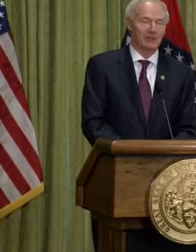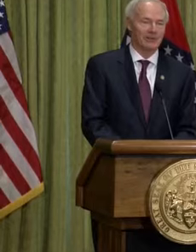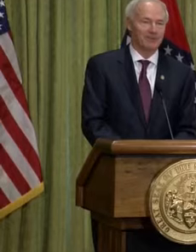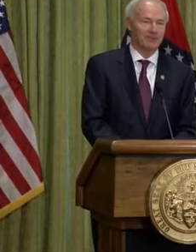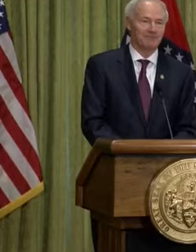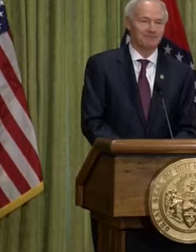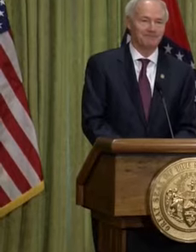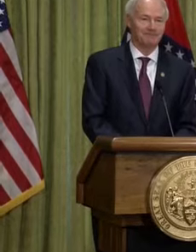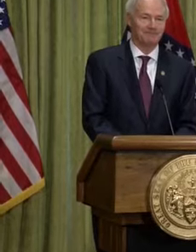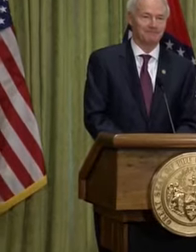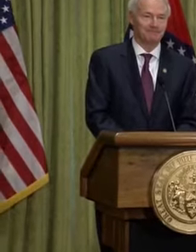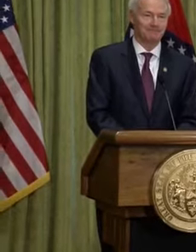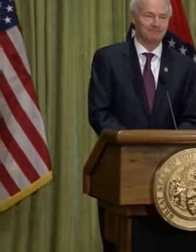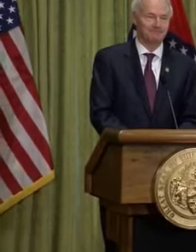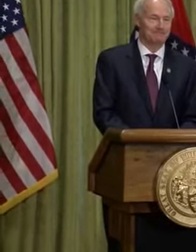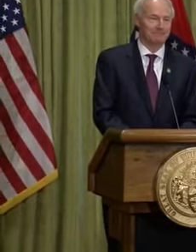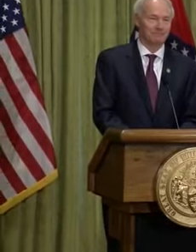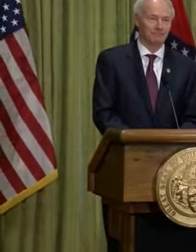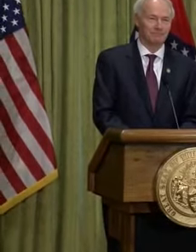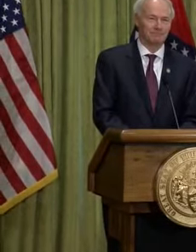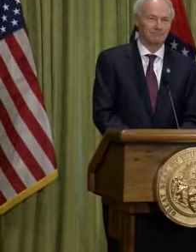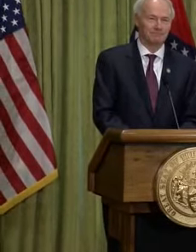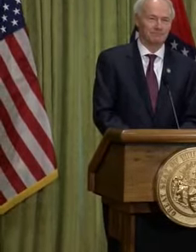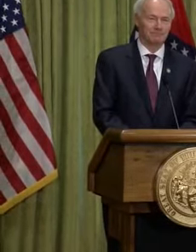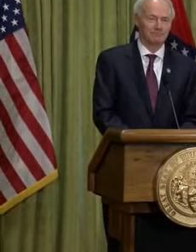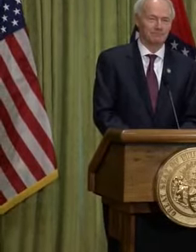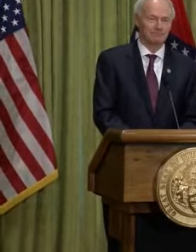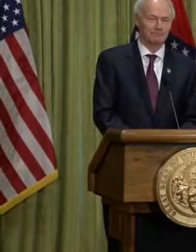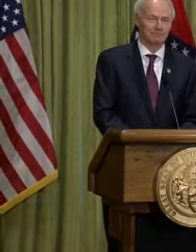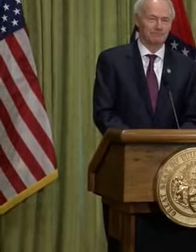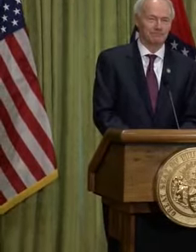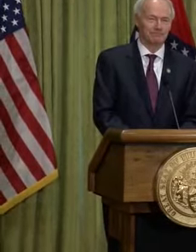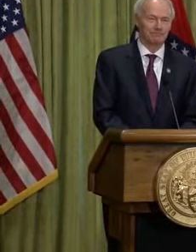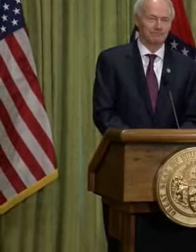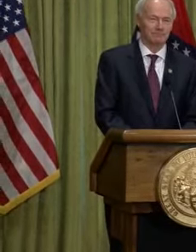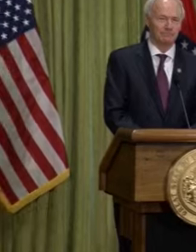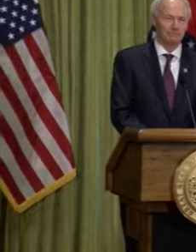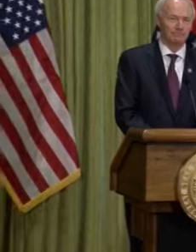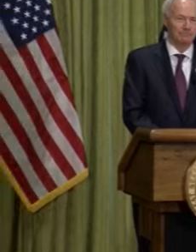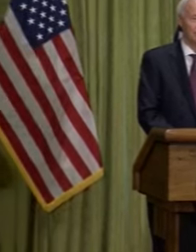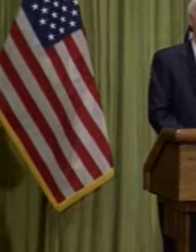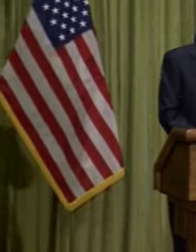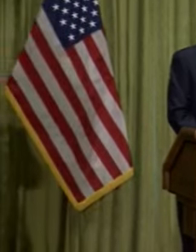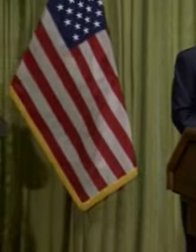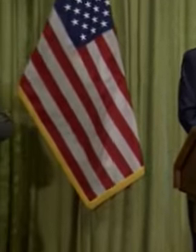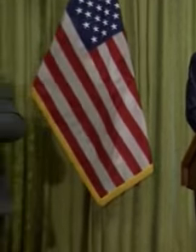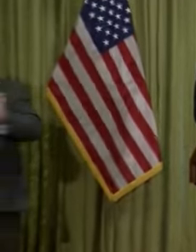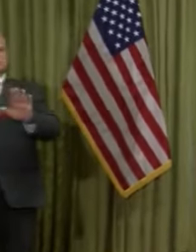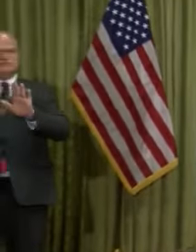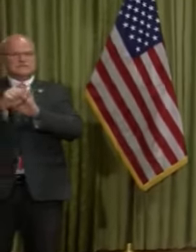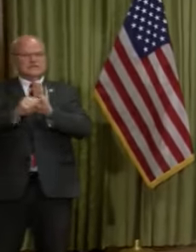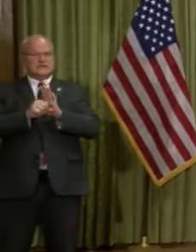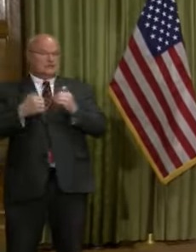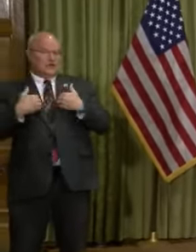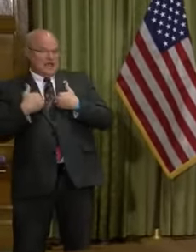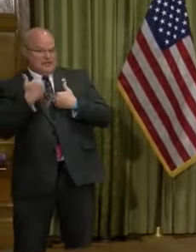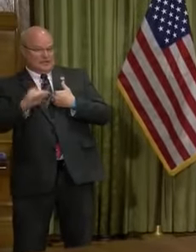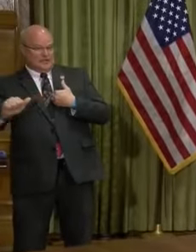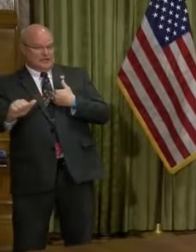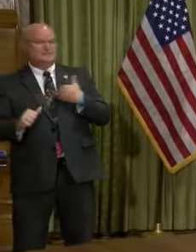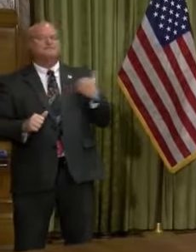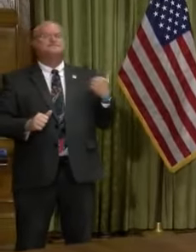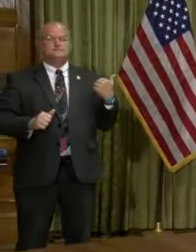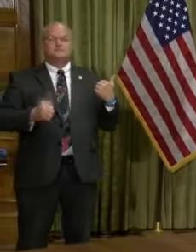turn it over for questions. I guess how much of this have you coordinated with some of the neighboring states, or have you at all?